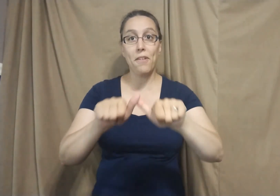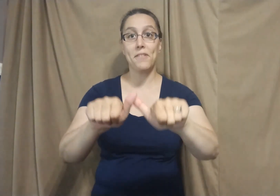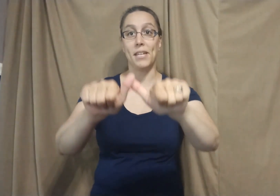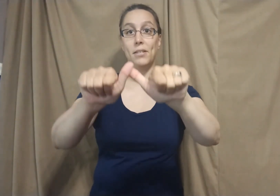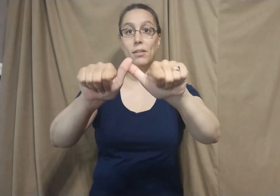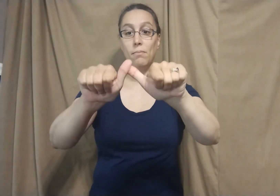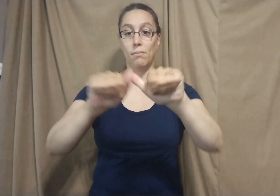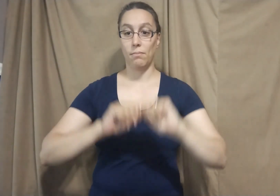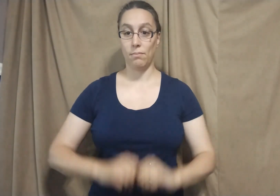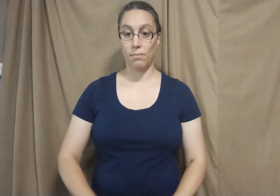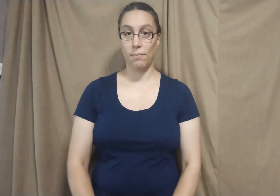persistent,